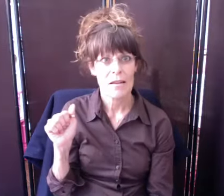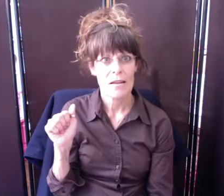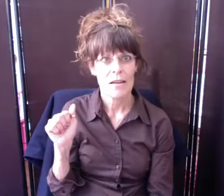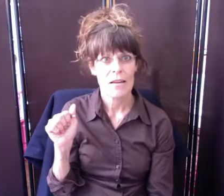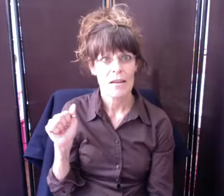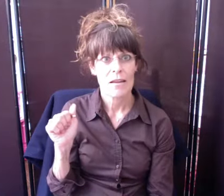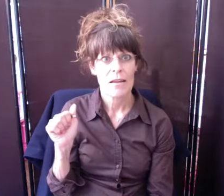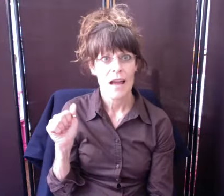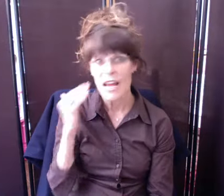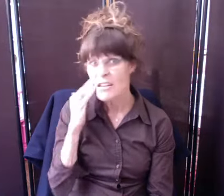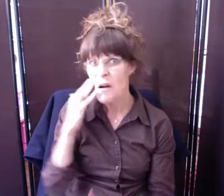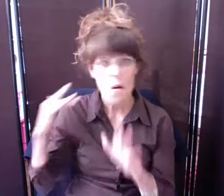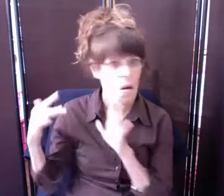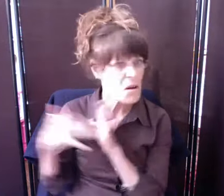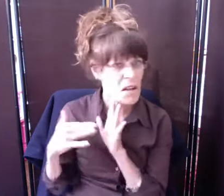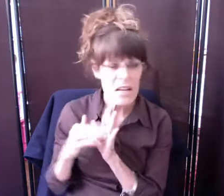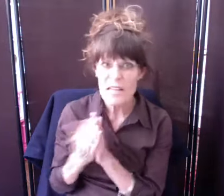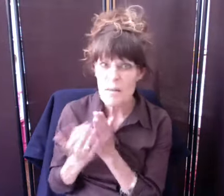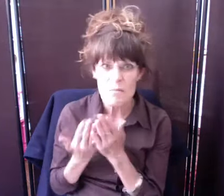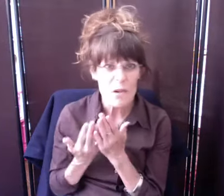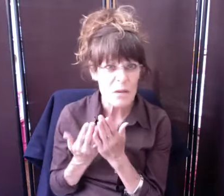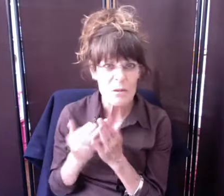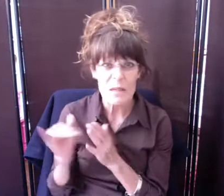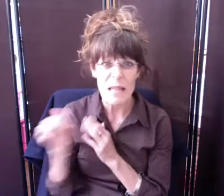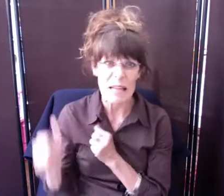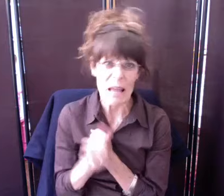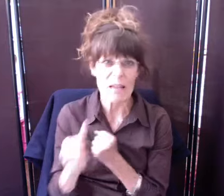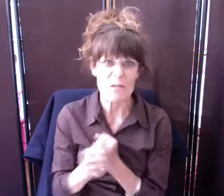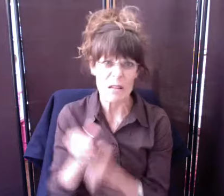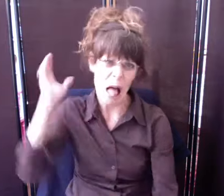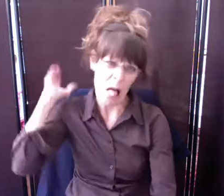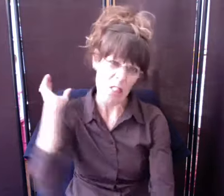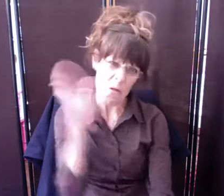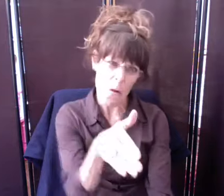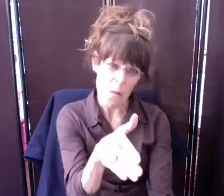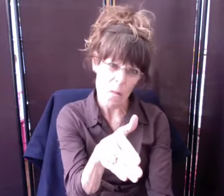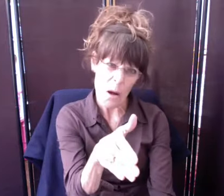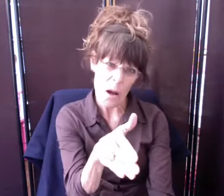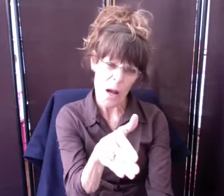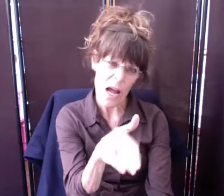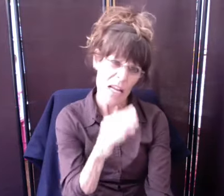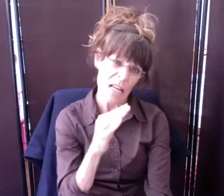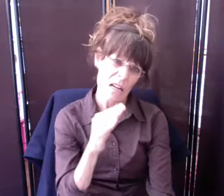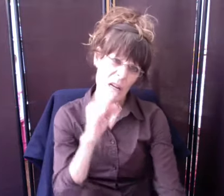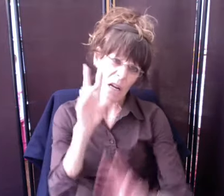book, I used to use it like a weapon. I could like throw the book at you and throw pages just to prove I'm right.